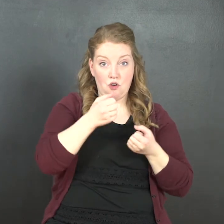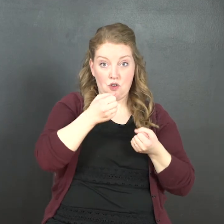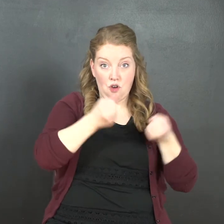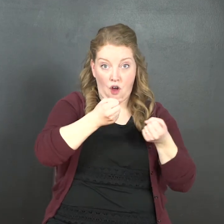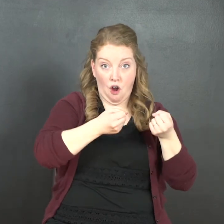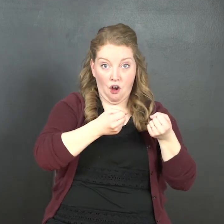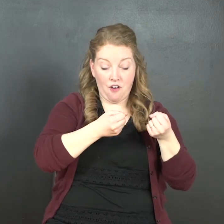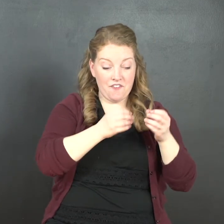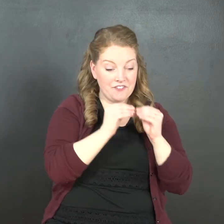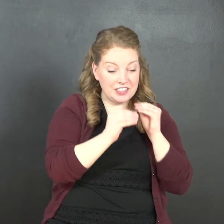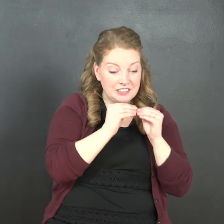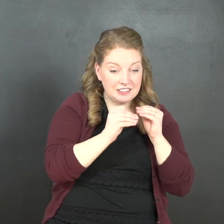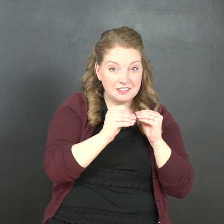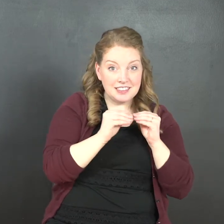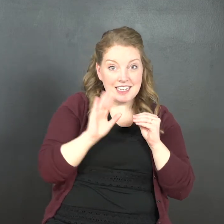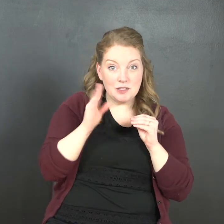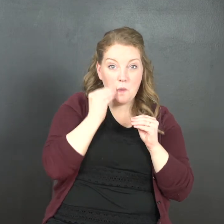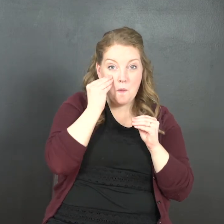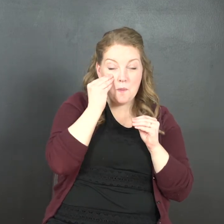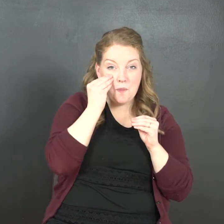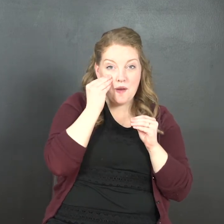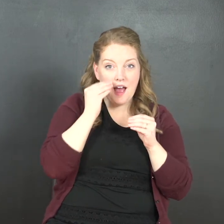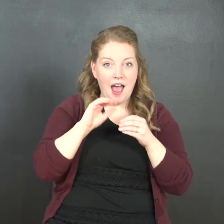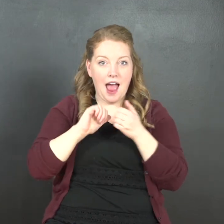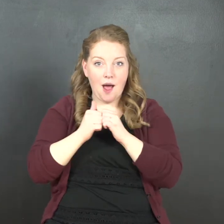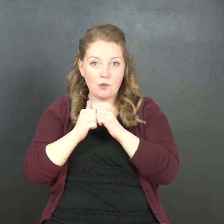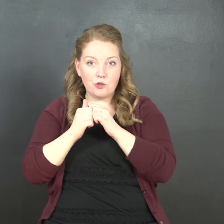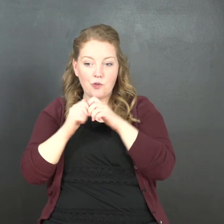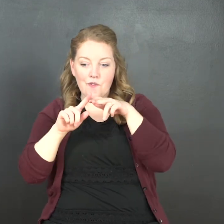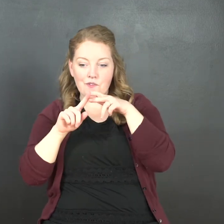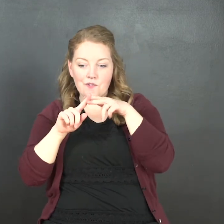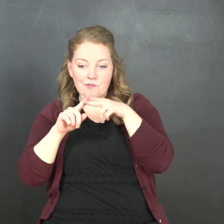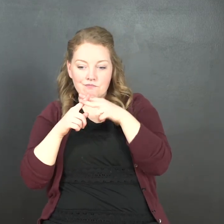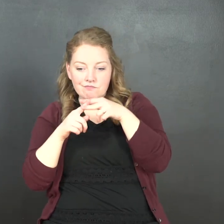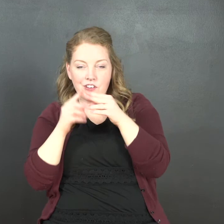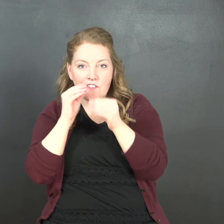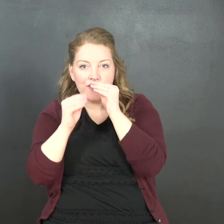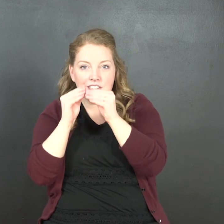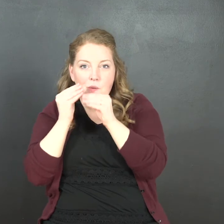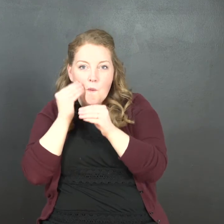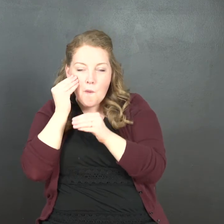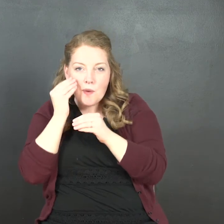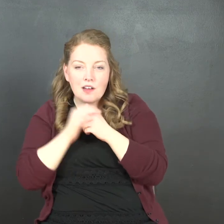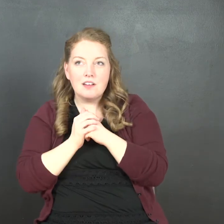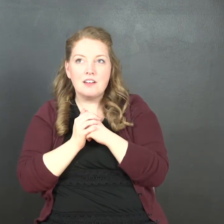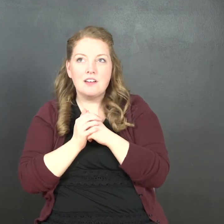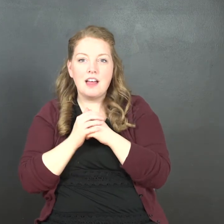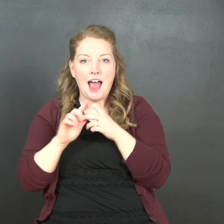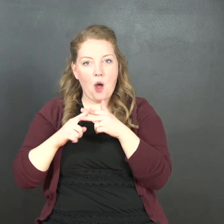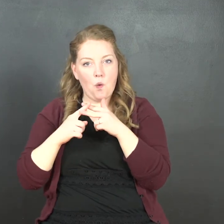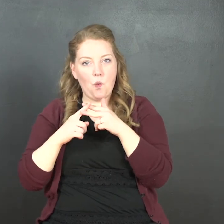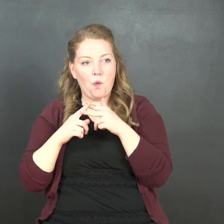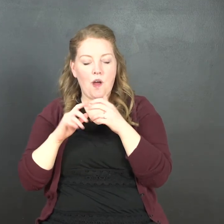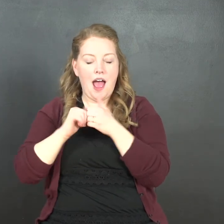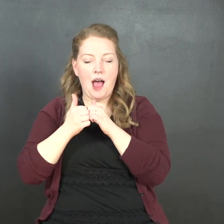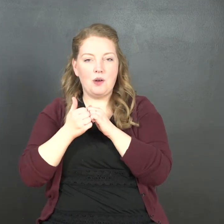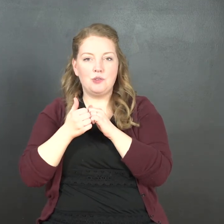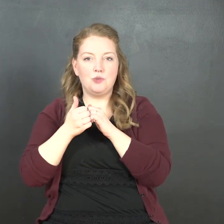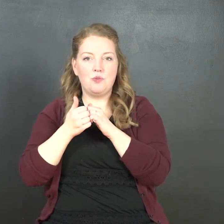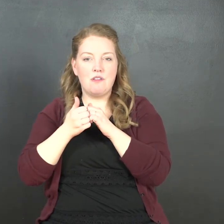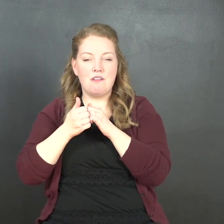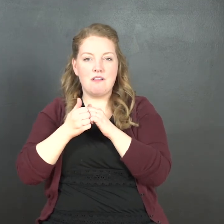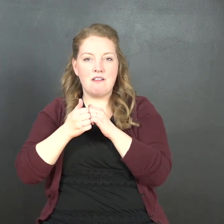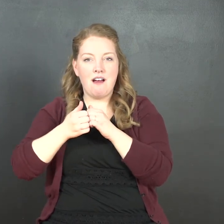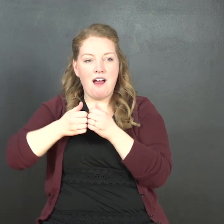I learned how to work on cars in his garage. I learned how to work on a house. I learned how to hunt, how